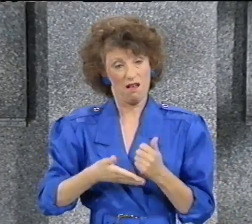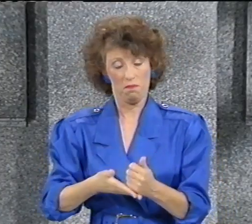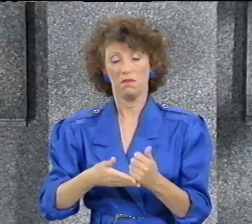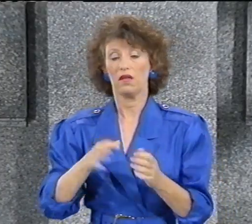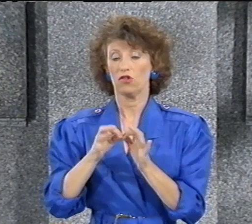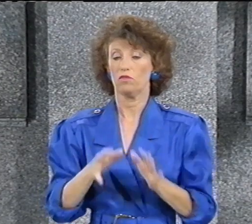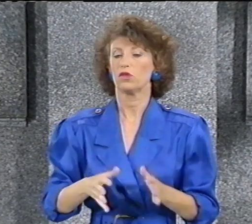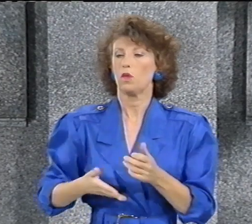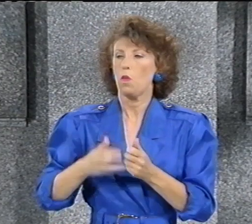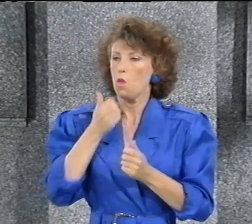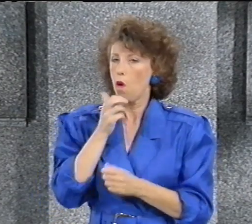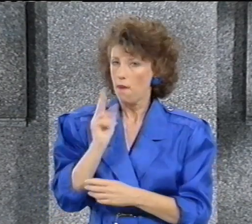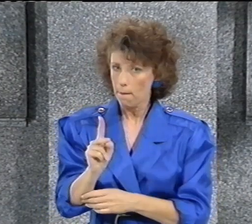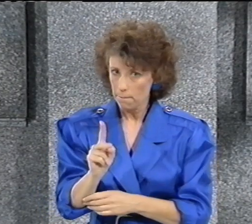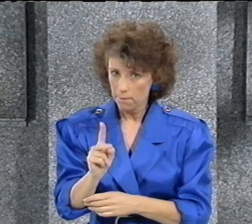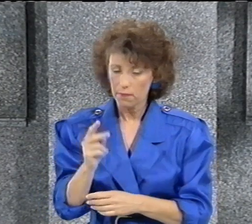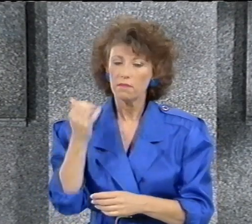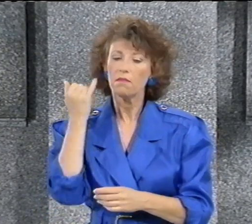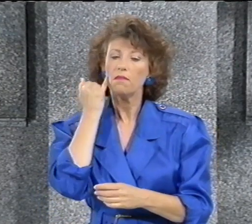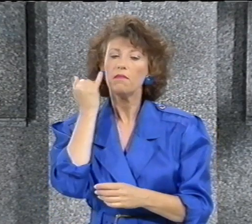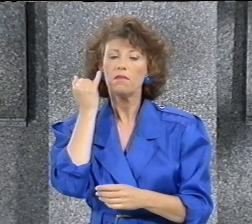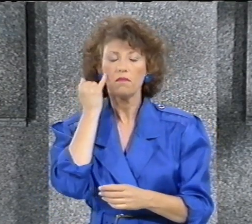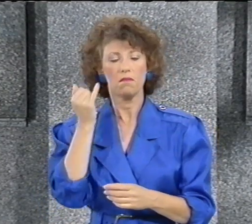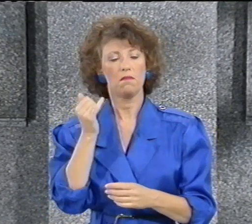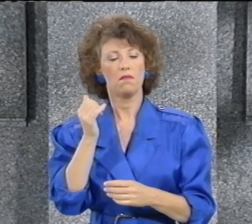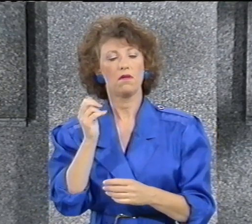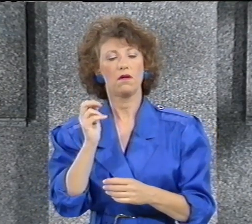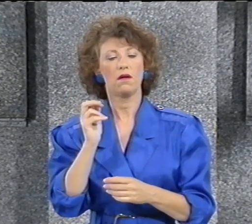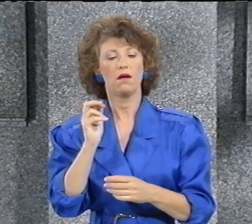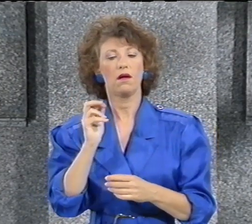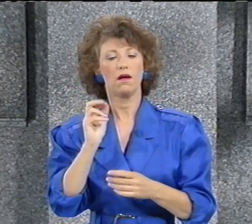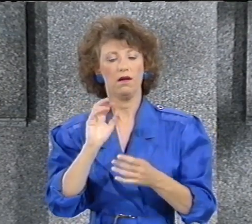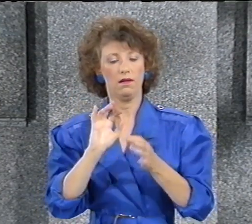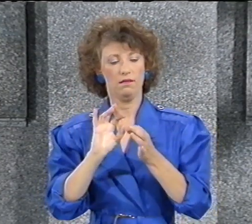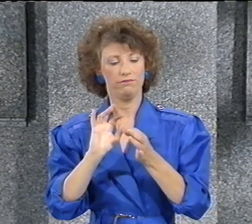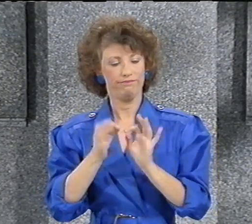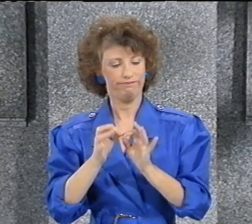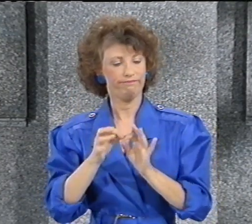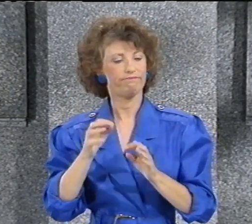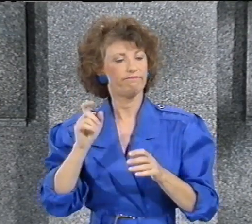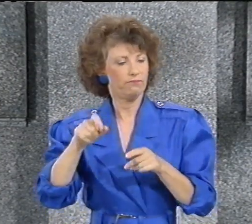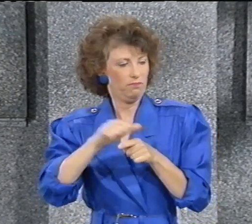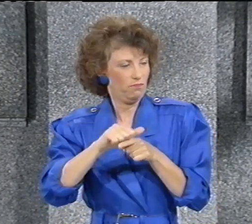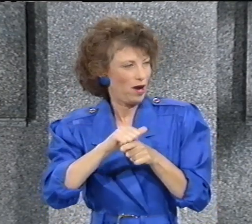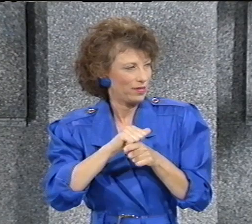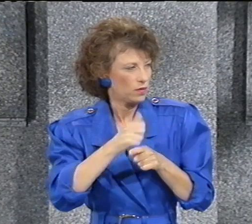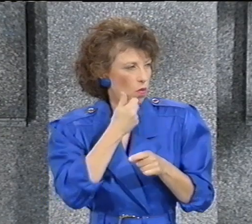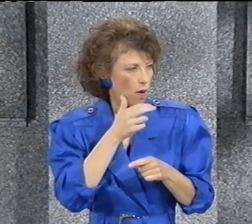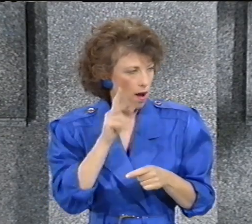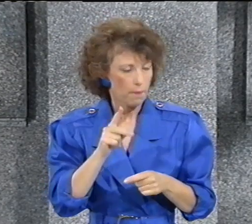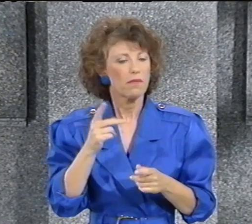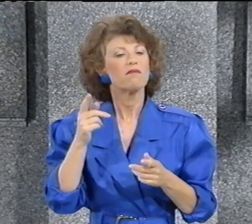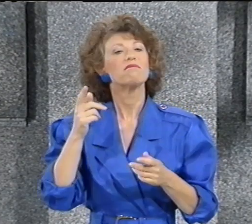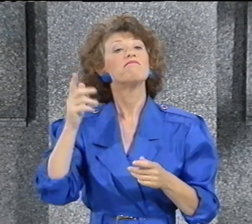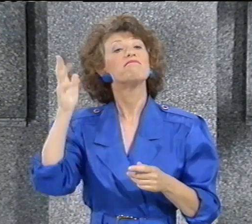hand and the arm are not bent or stressed. I also think it's helpful if interpreters warm up before they begin